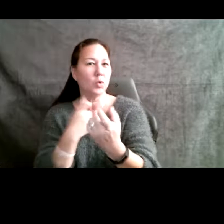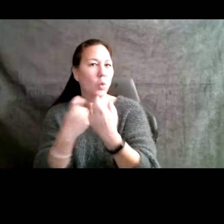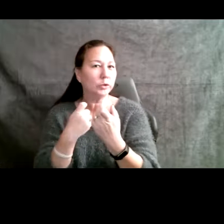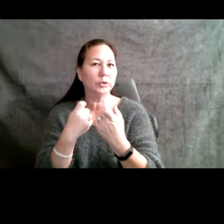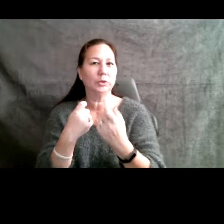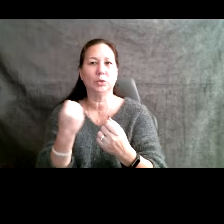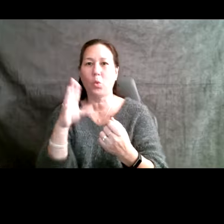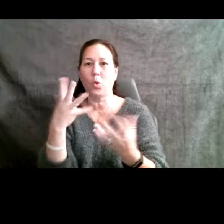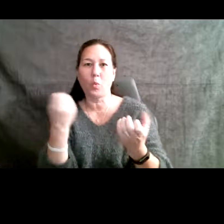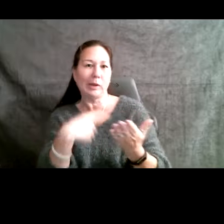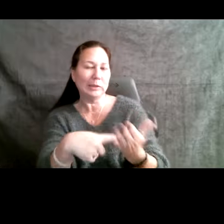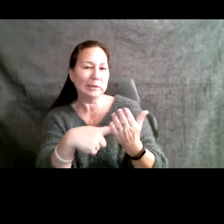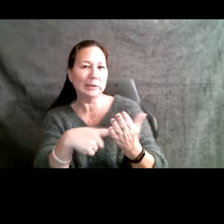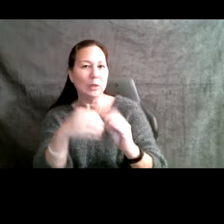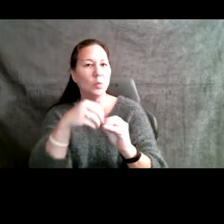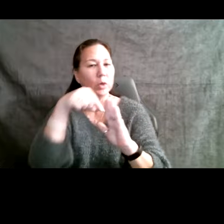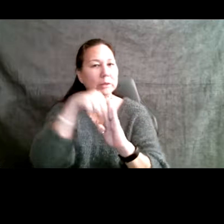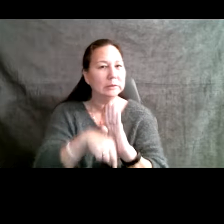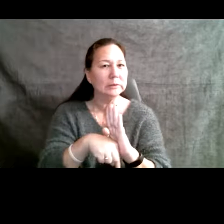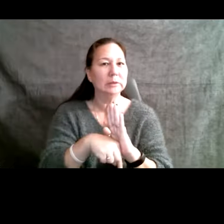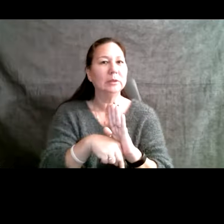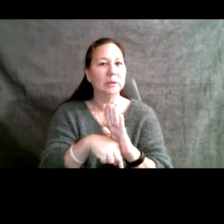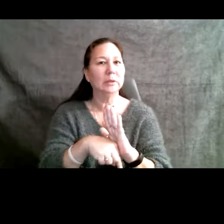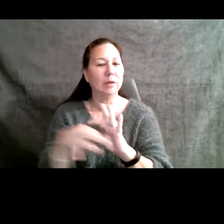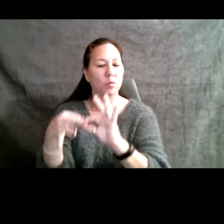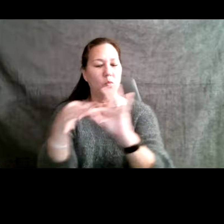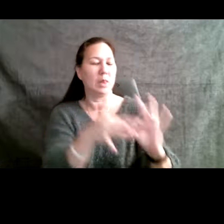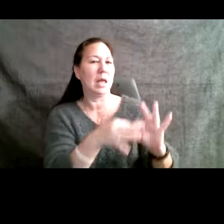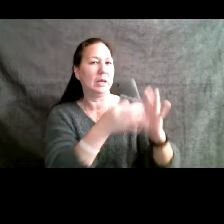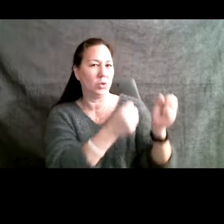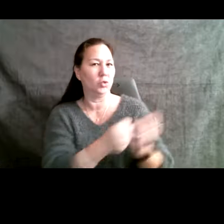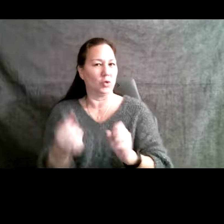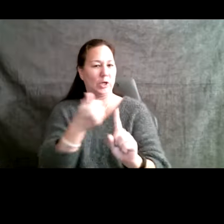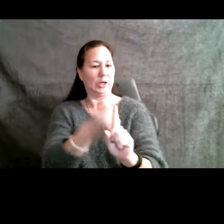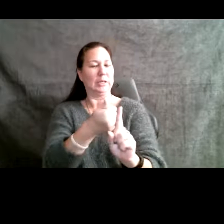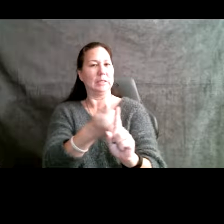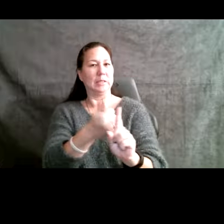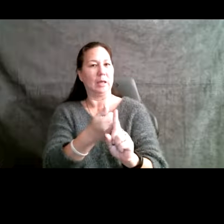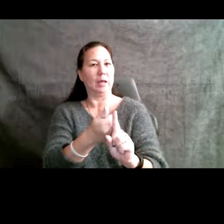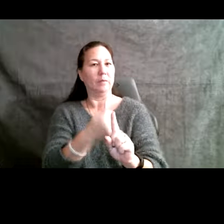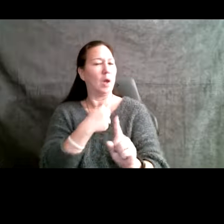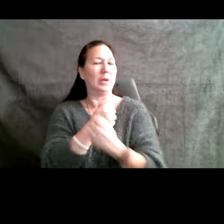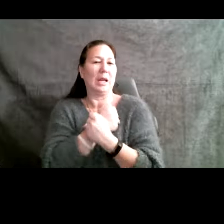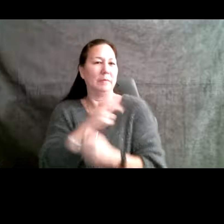about the strategy itself. I'd love to hear some of those now.